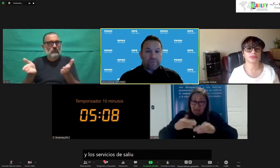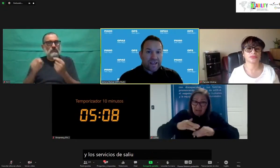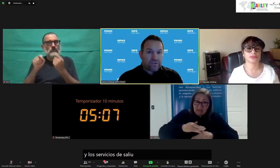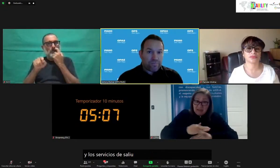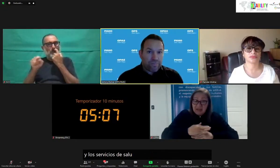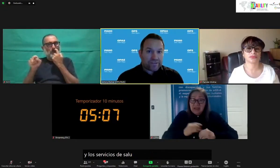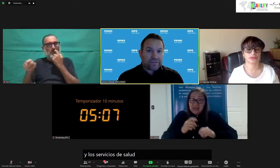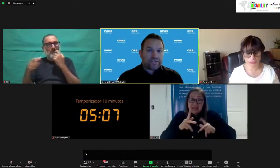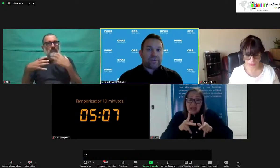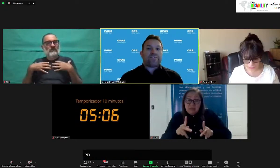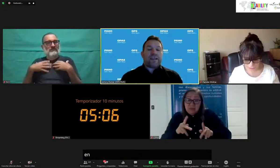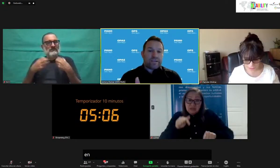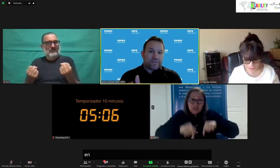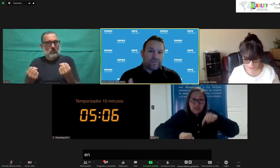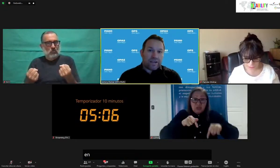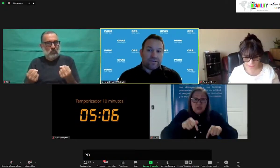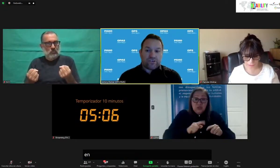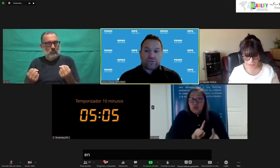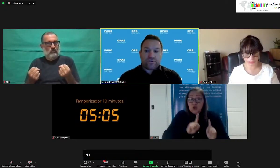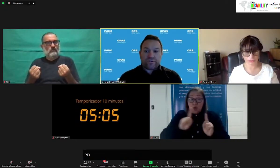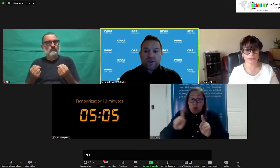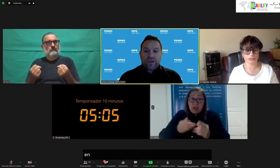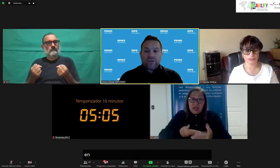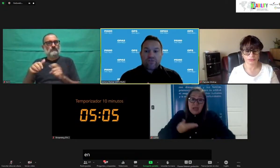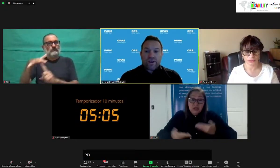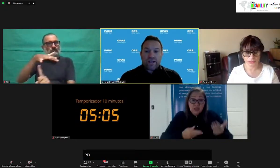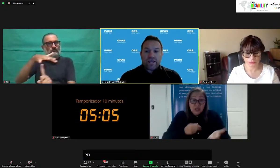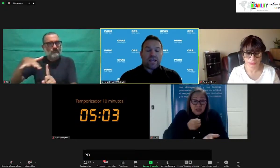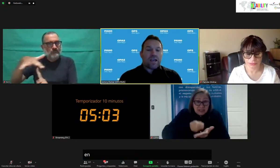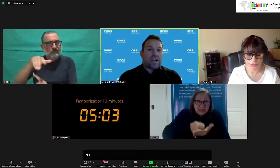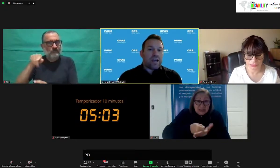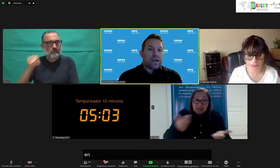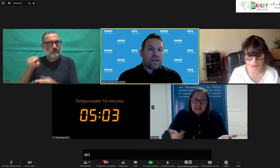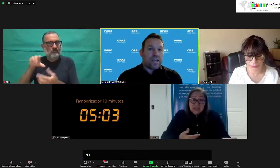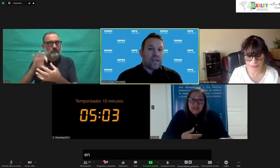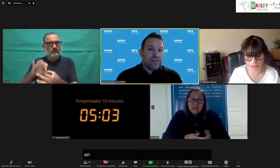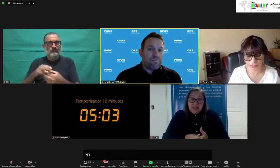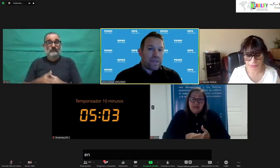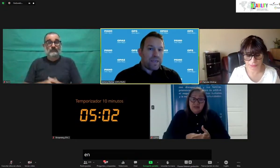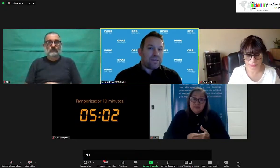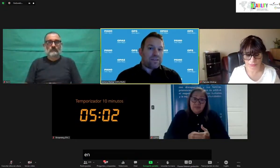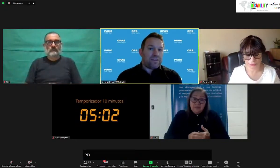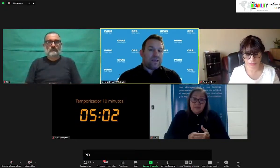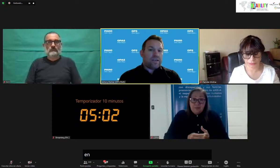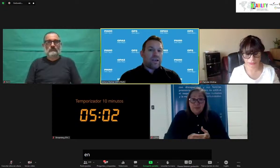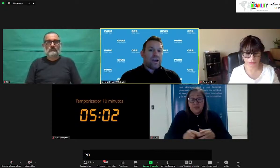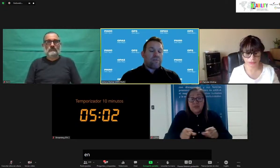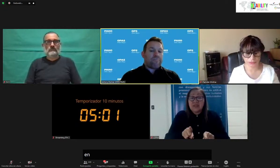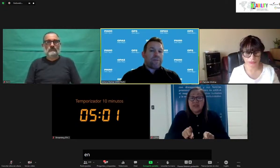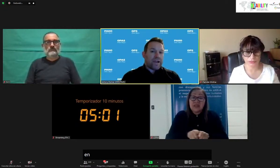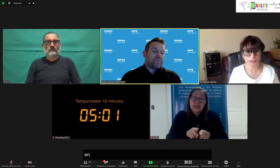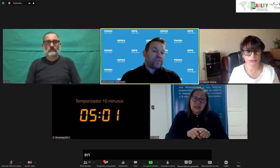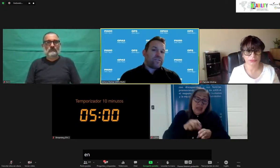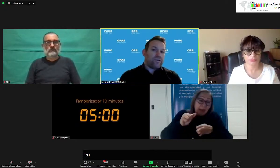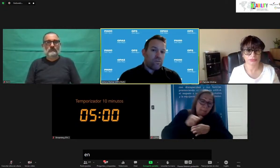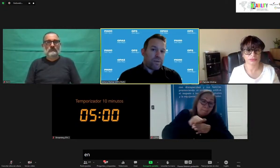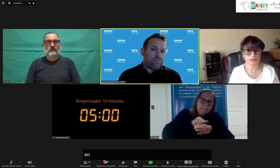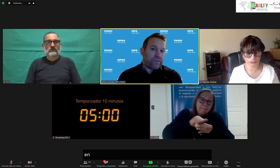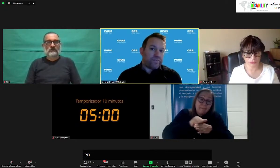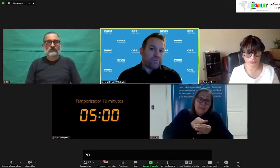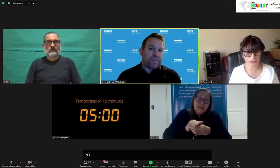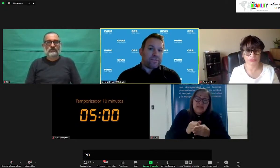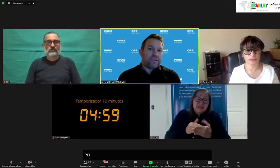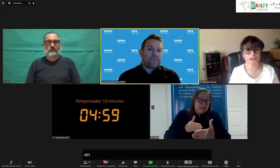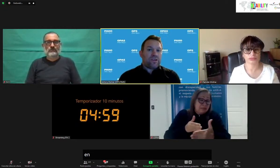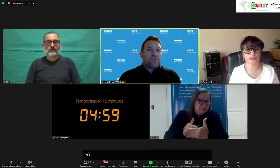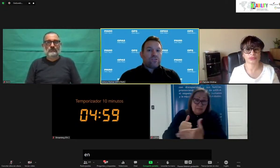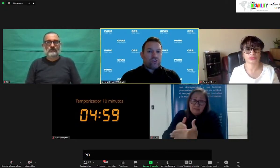discriminatory practices negative attitudes that really uh impede the access of people with